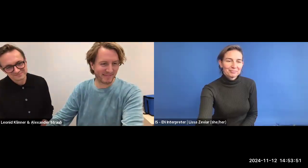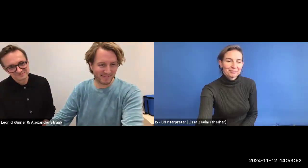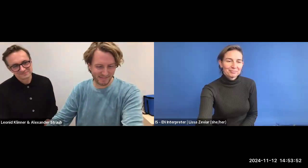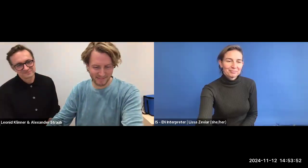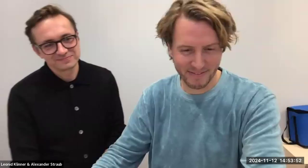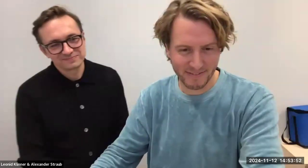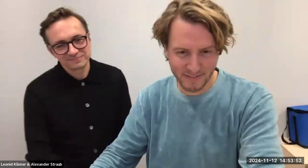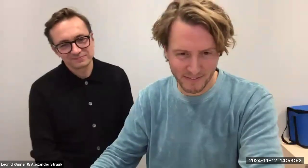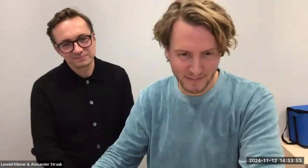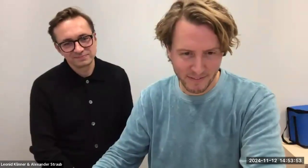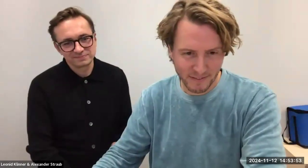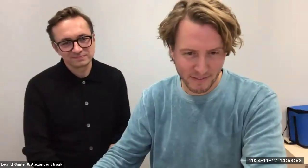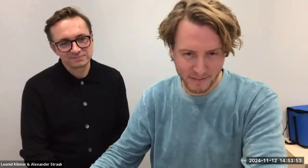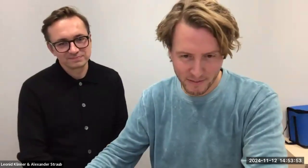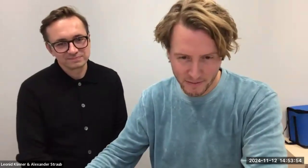Thank you, Maria.